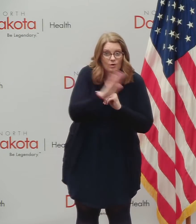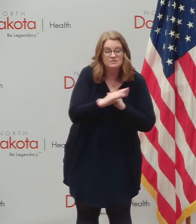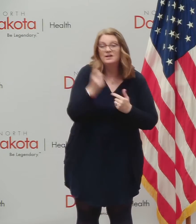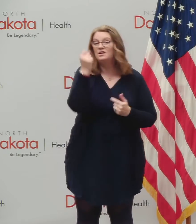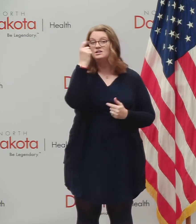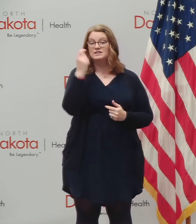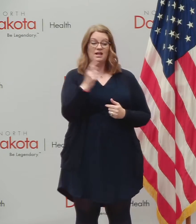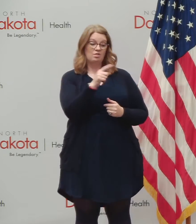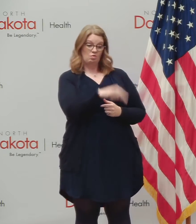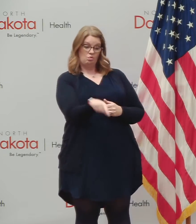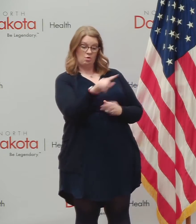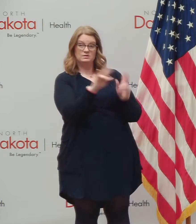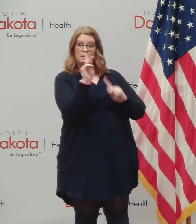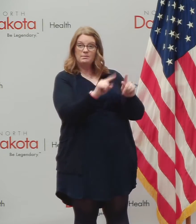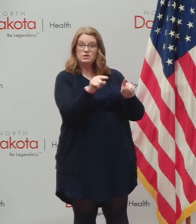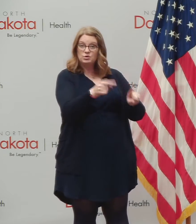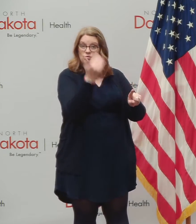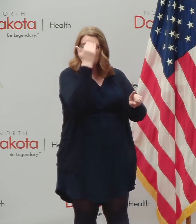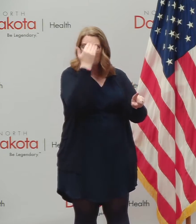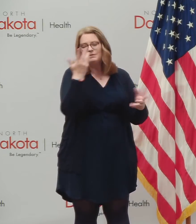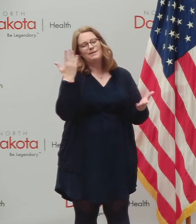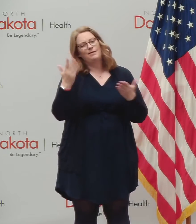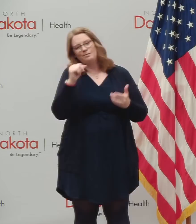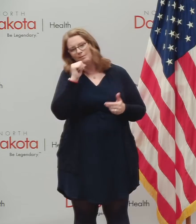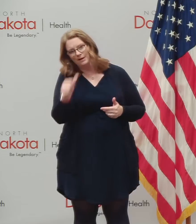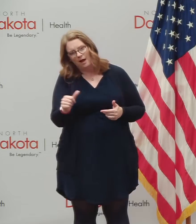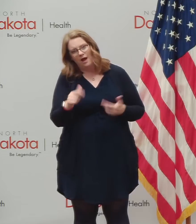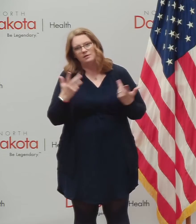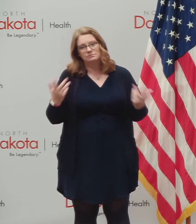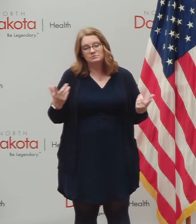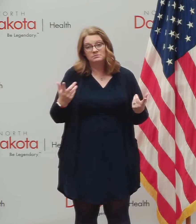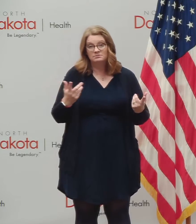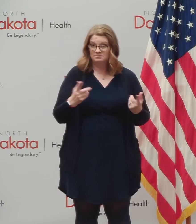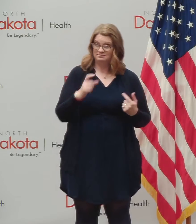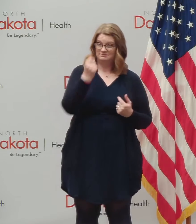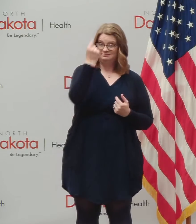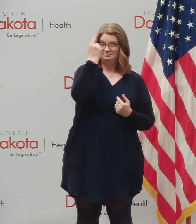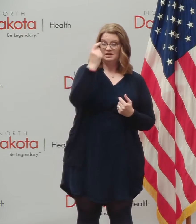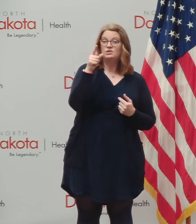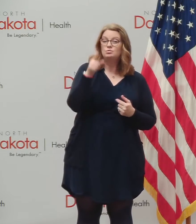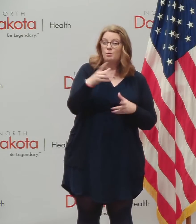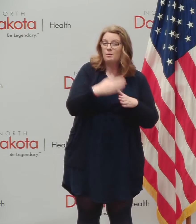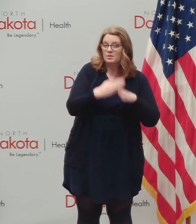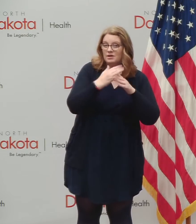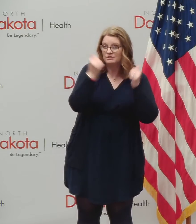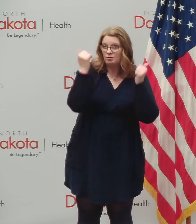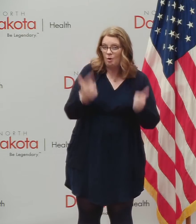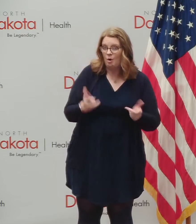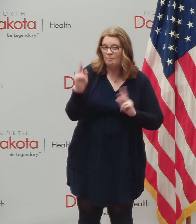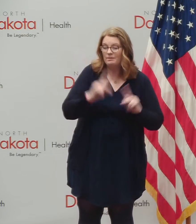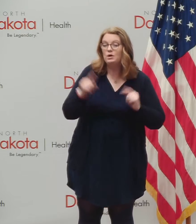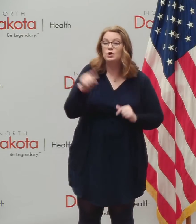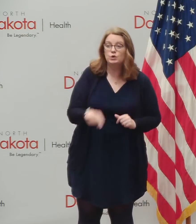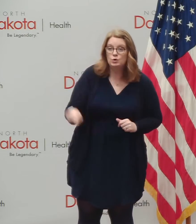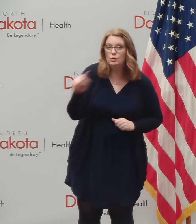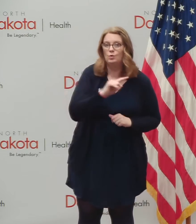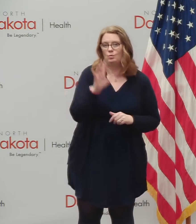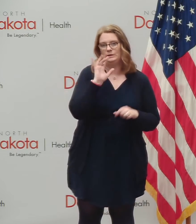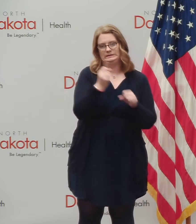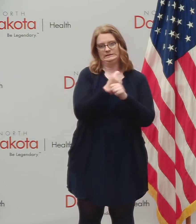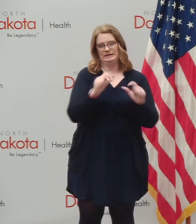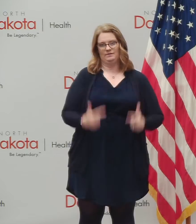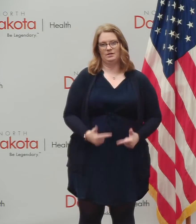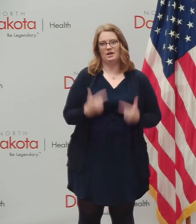not know them, but you're helping to protect the healthcare workers that serve them and therefore saving lives. We've had a lot of discussion